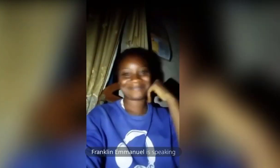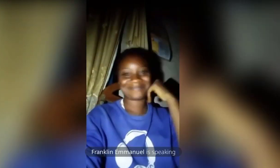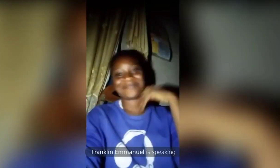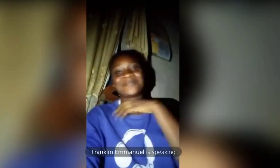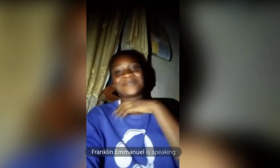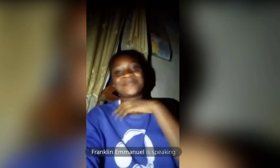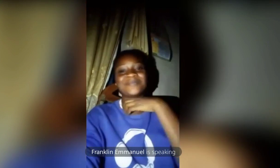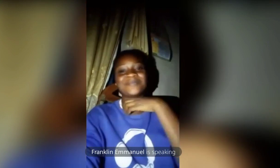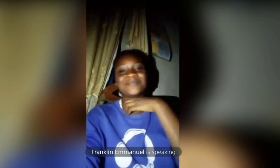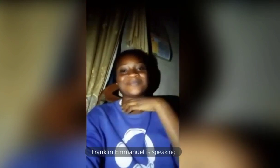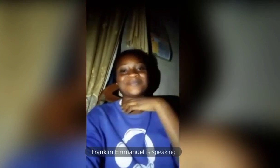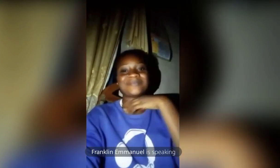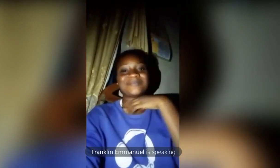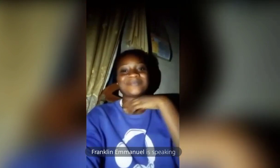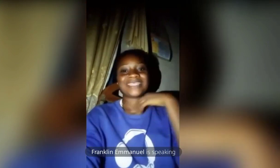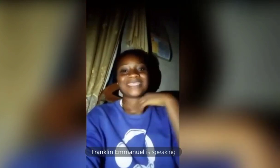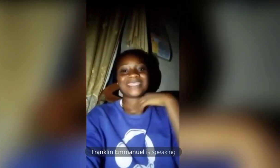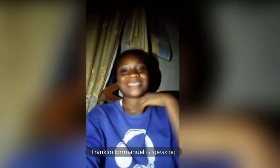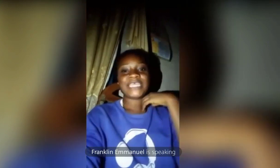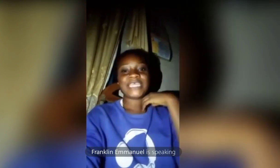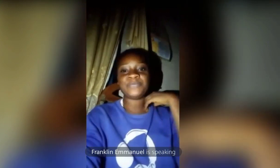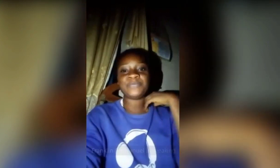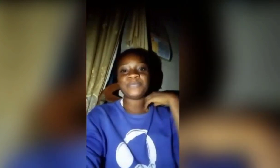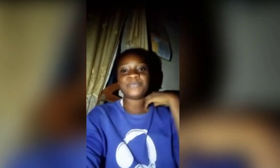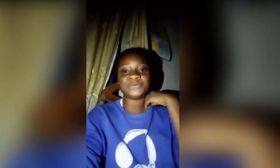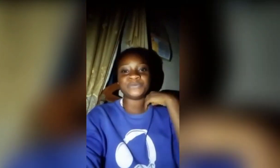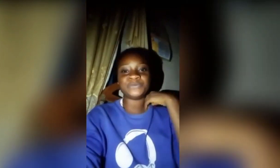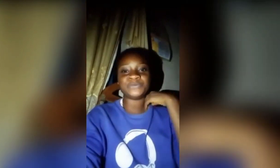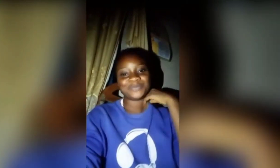Ibidu. I was like, yes. It's a Biden.